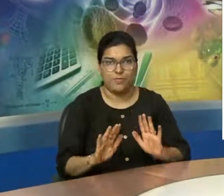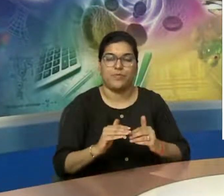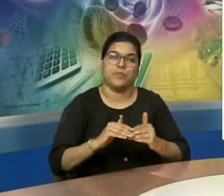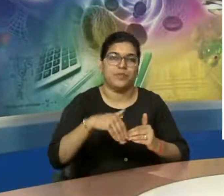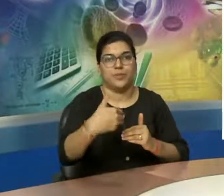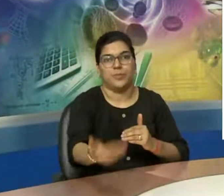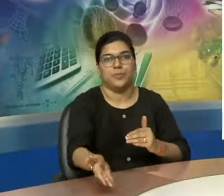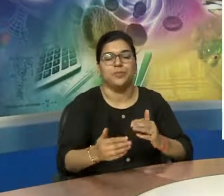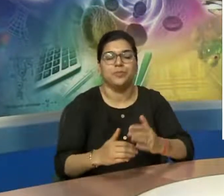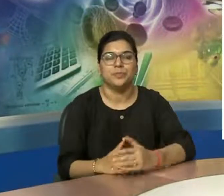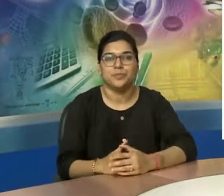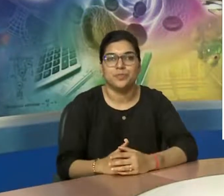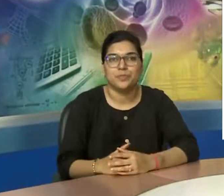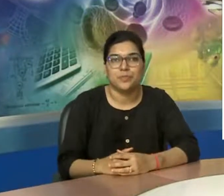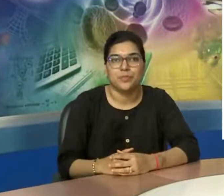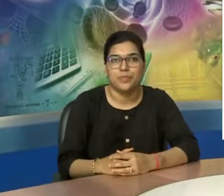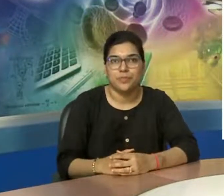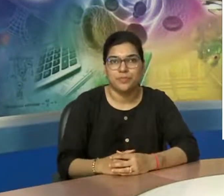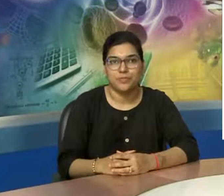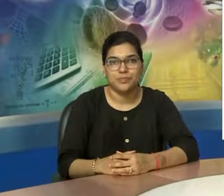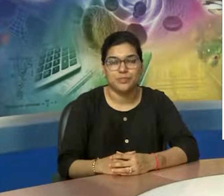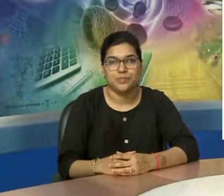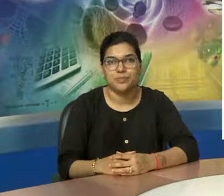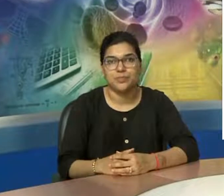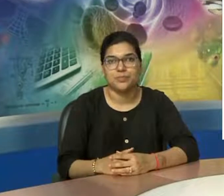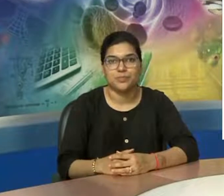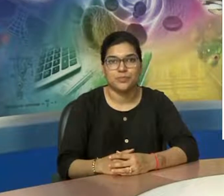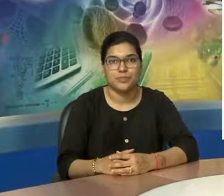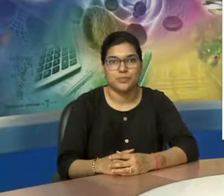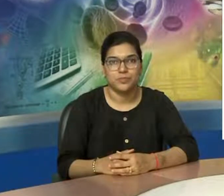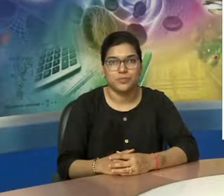So we will understand all these levels in detail.